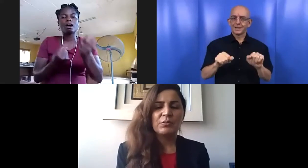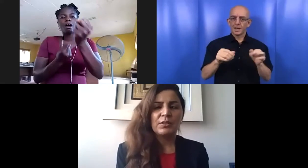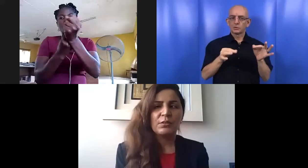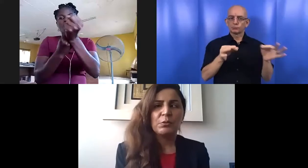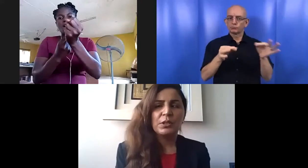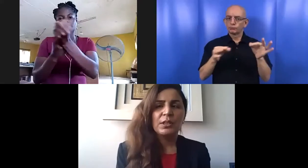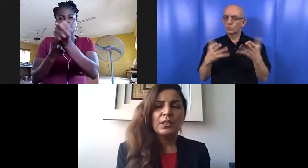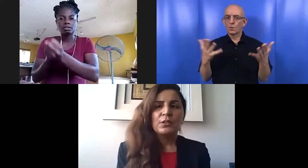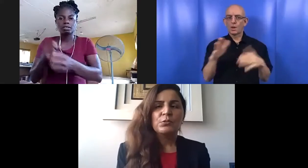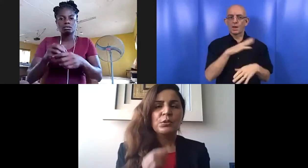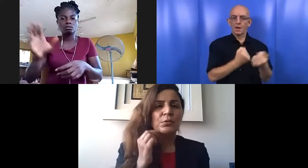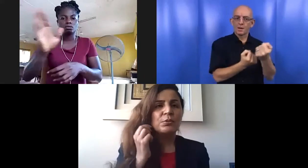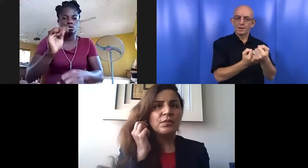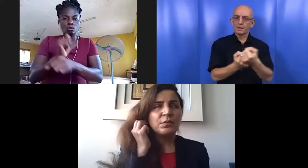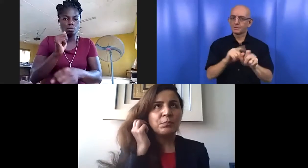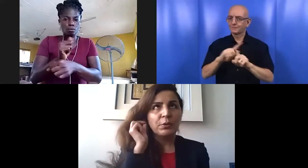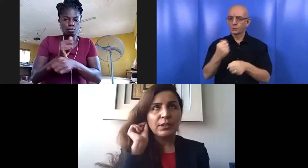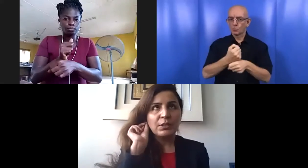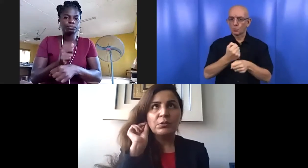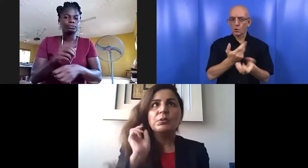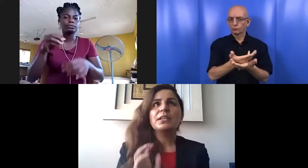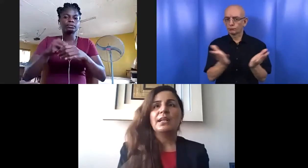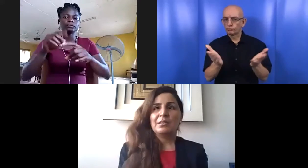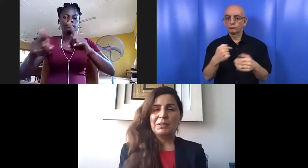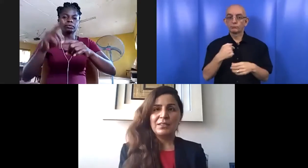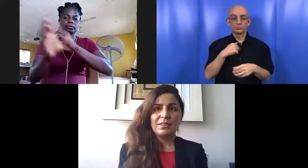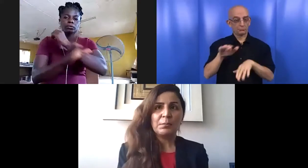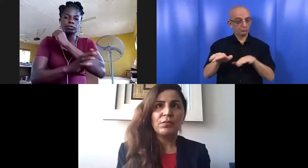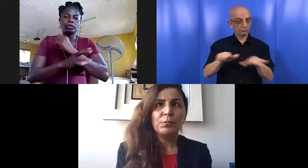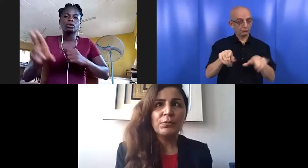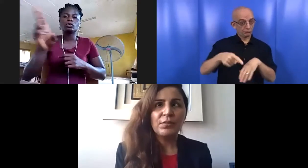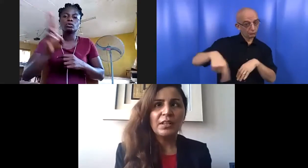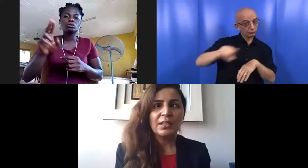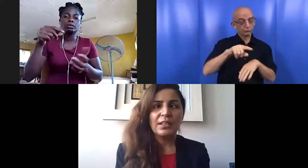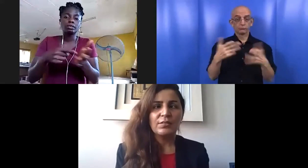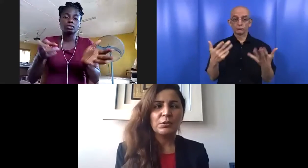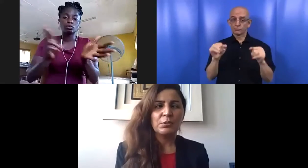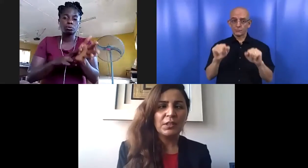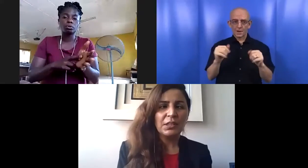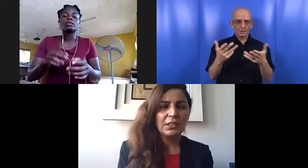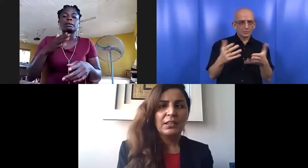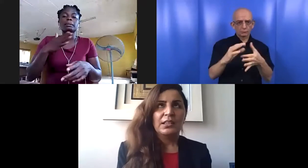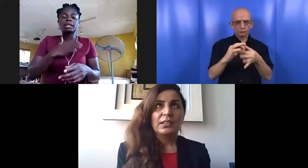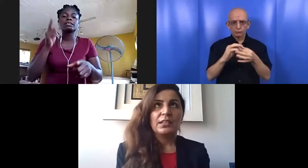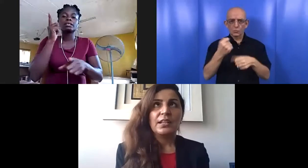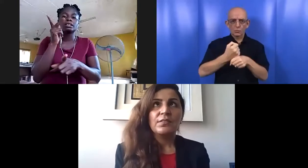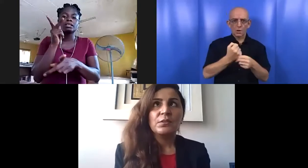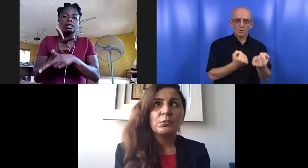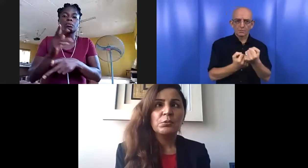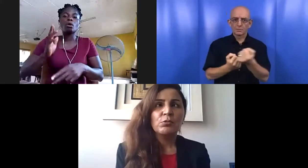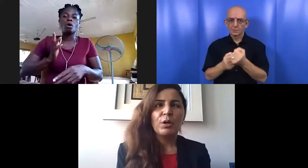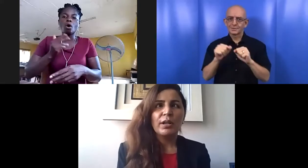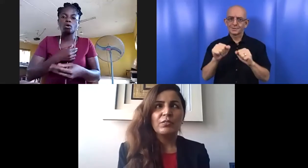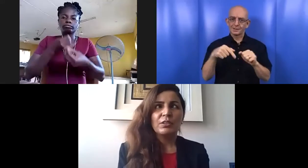in advocacy work to use this report in your work, and please keep us posted in case you use it. In case